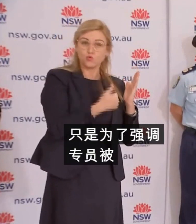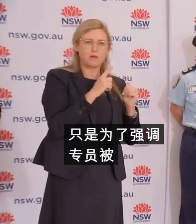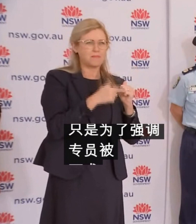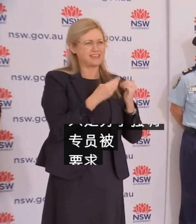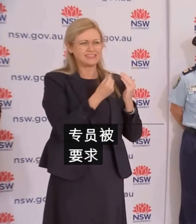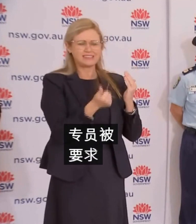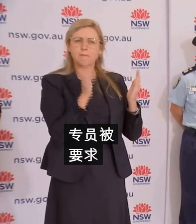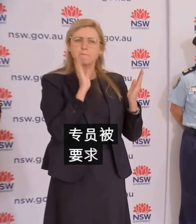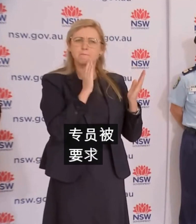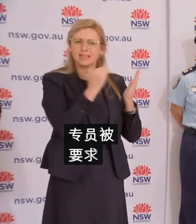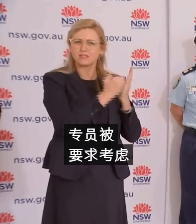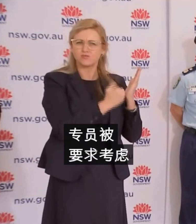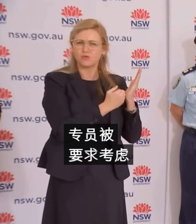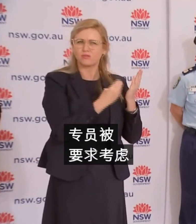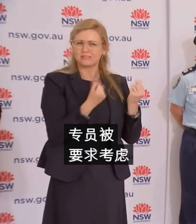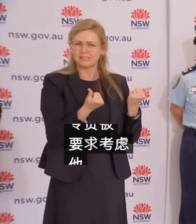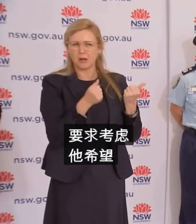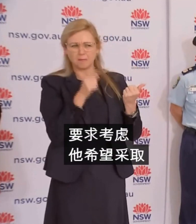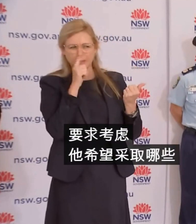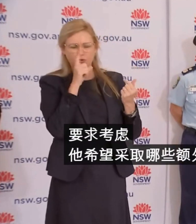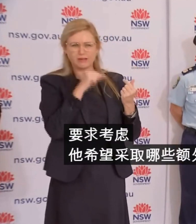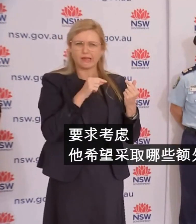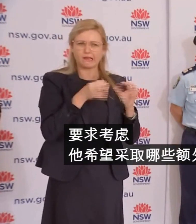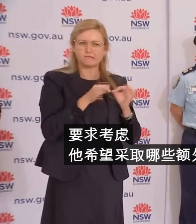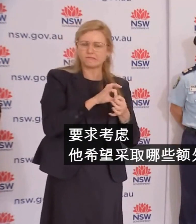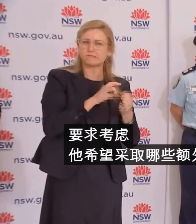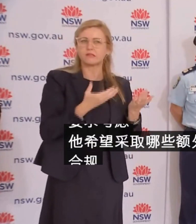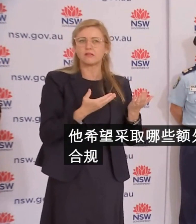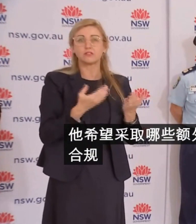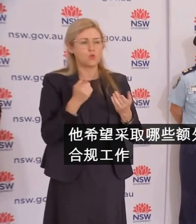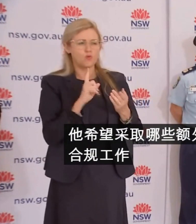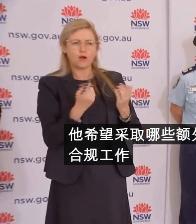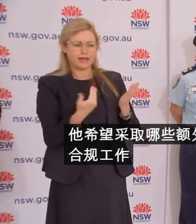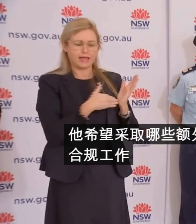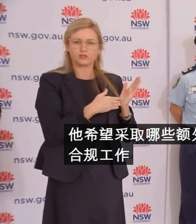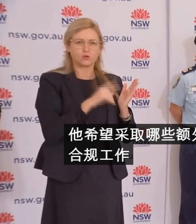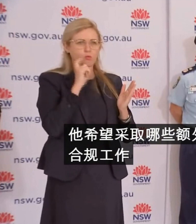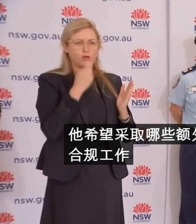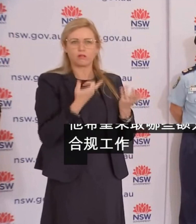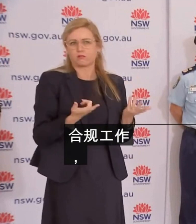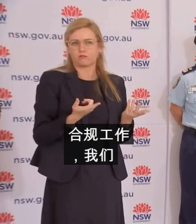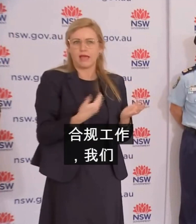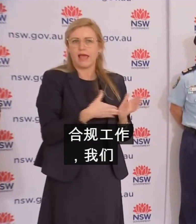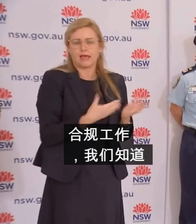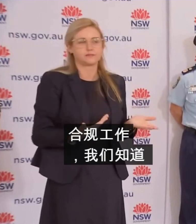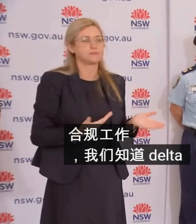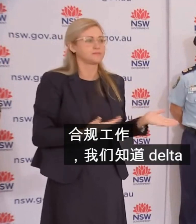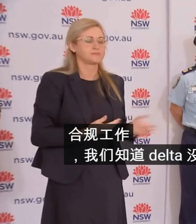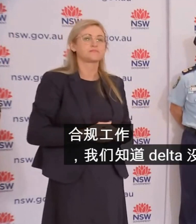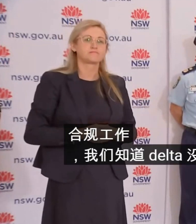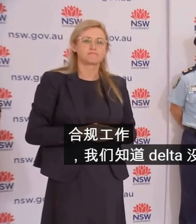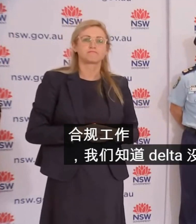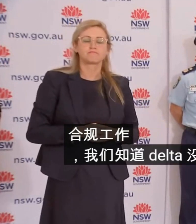been asked to consider what additional measures he would like to support compliance efforts. And we know